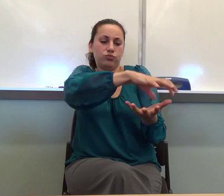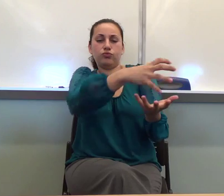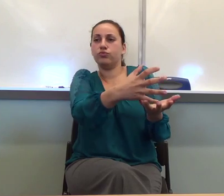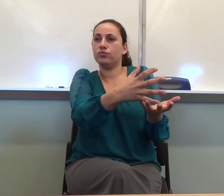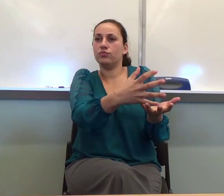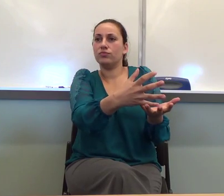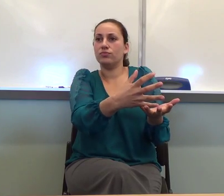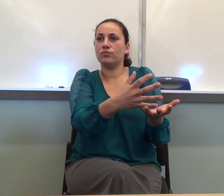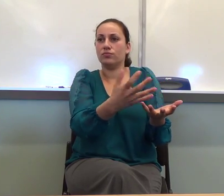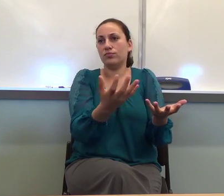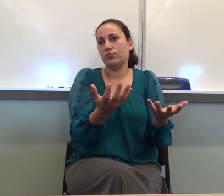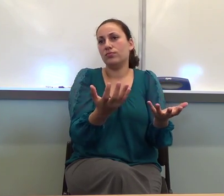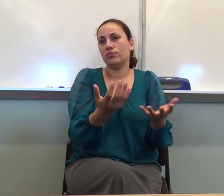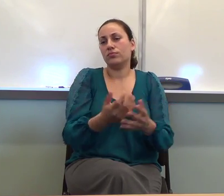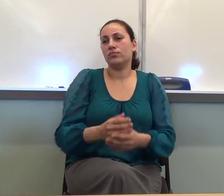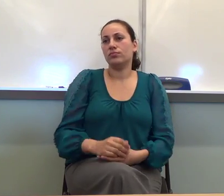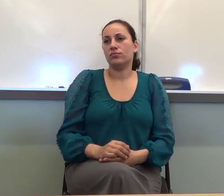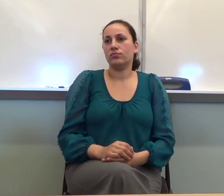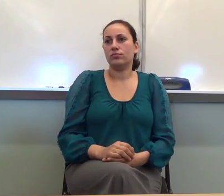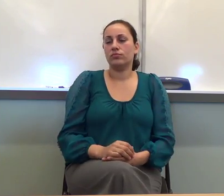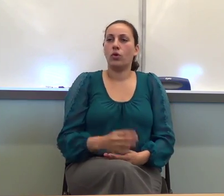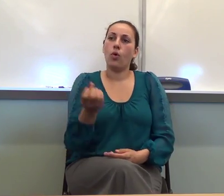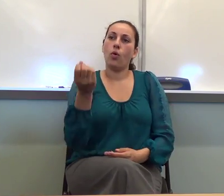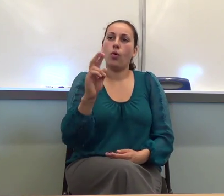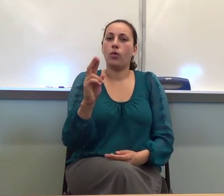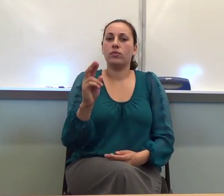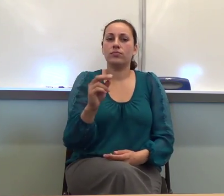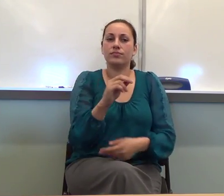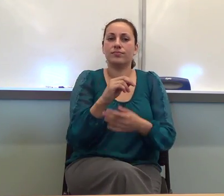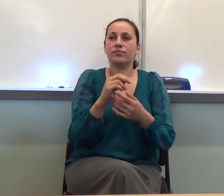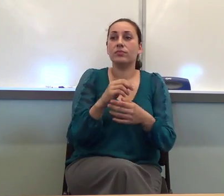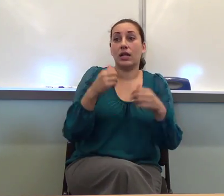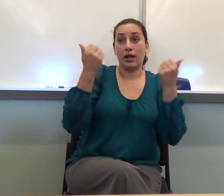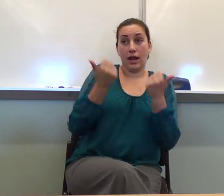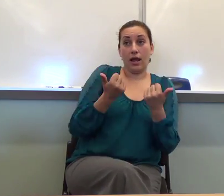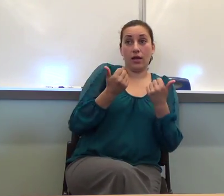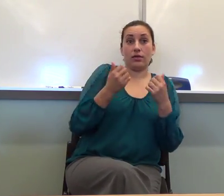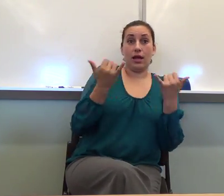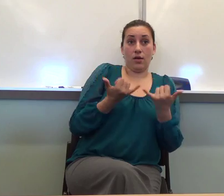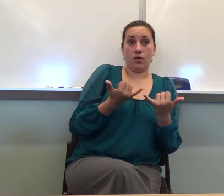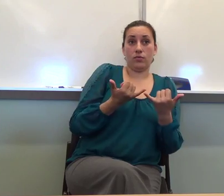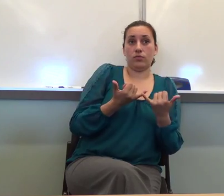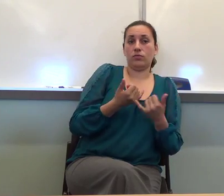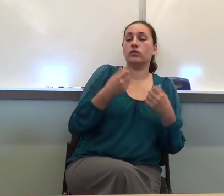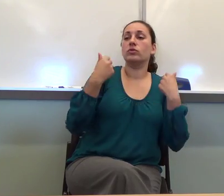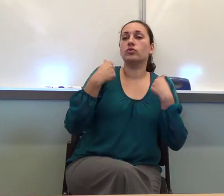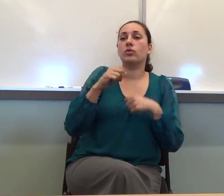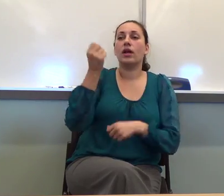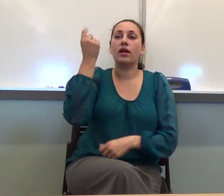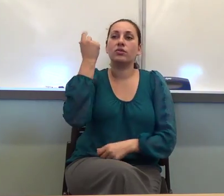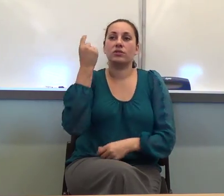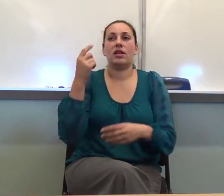meant. But we're going to understand the mathematics of it now. Proportions are a statement